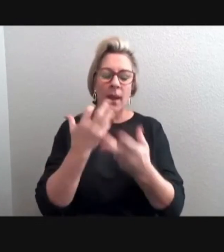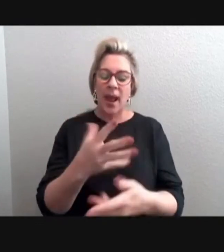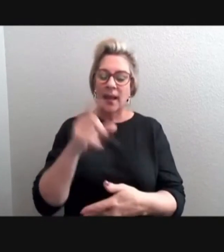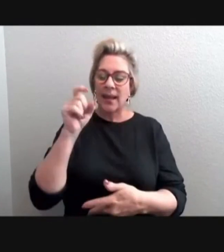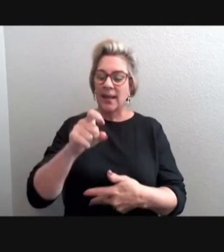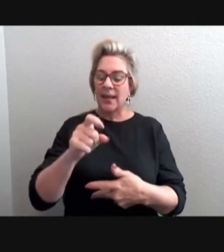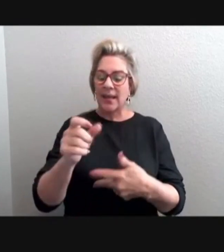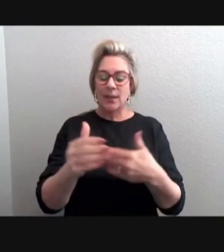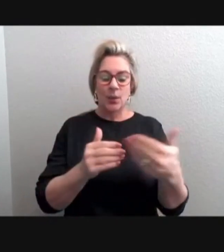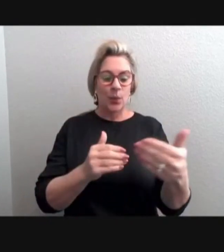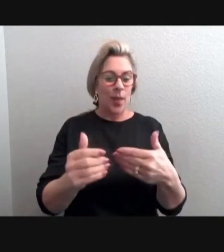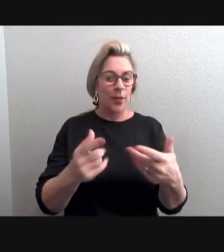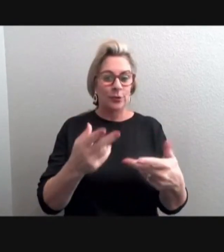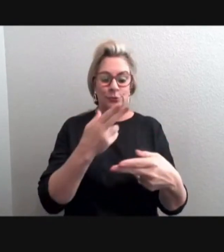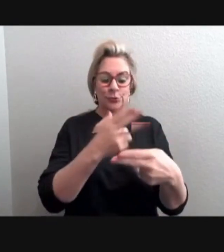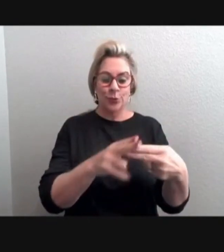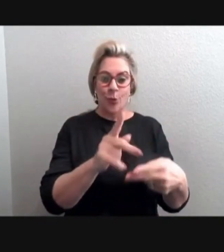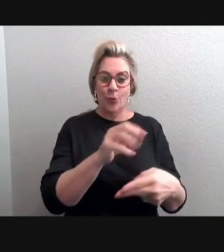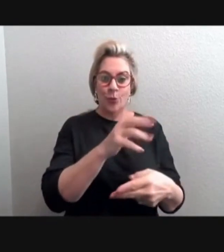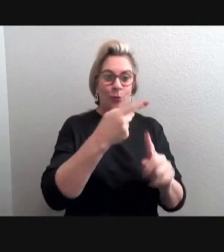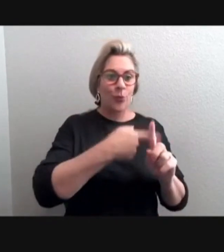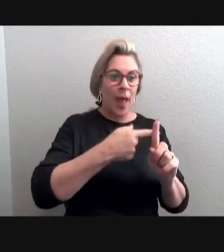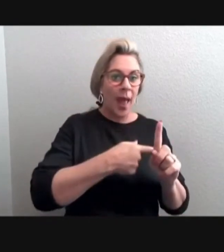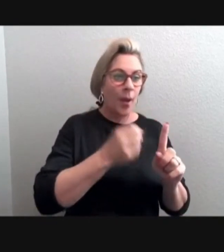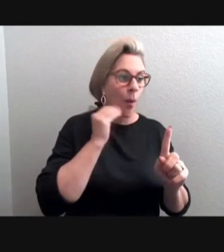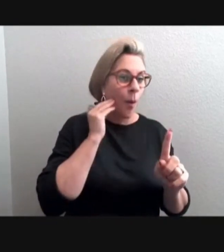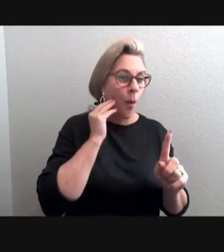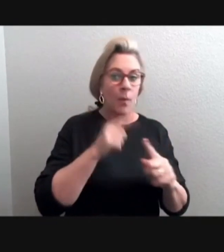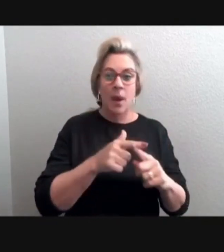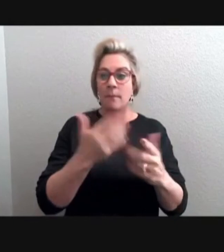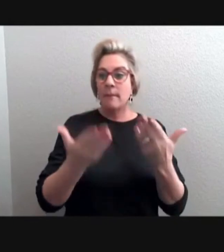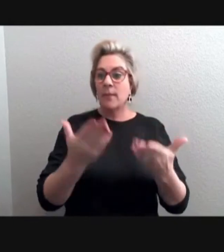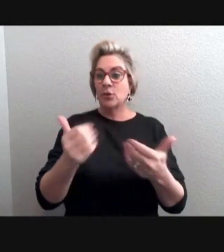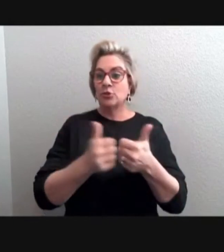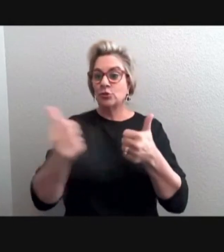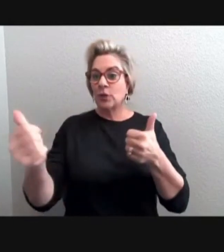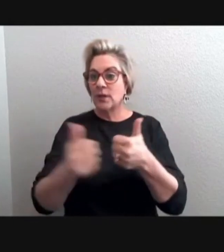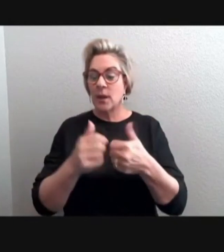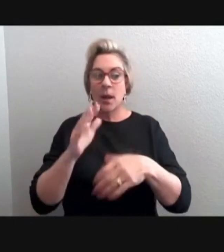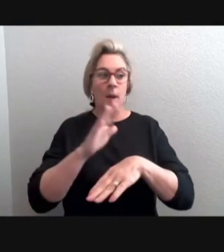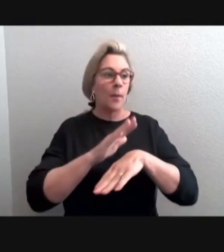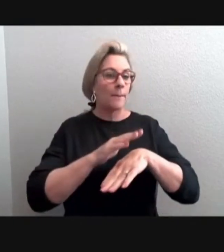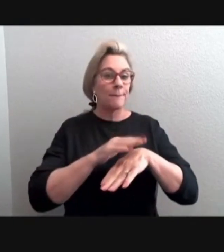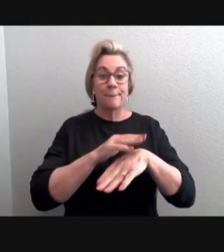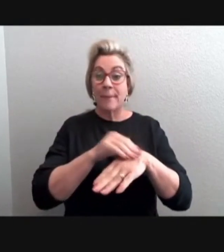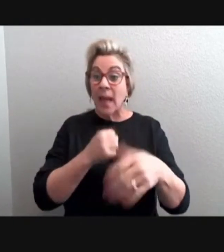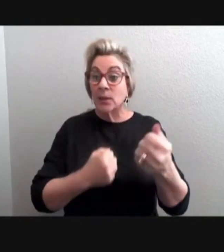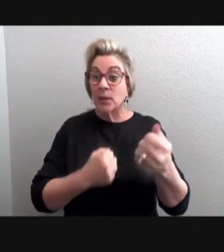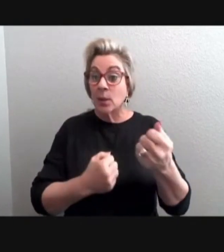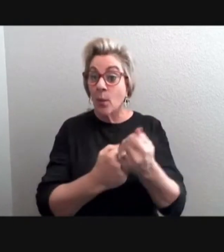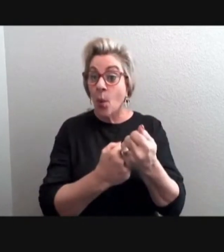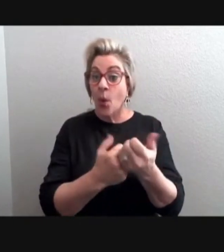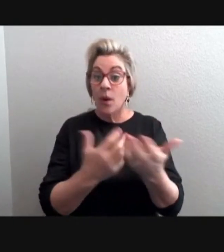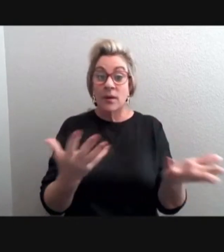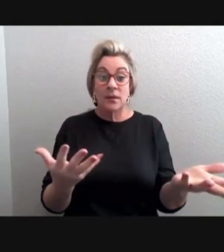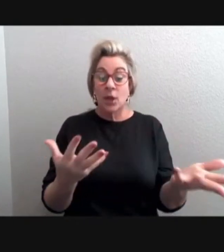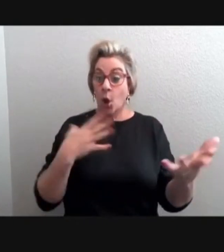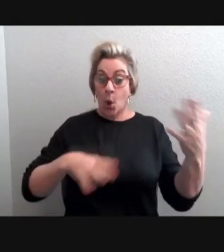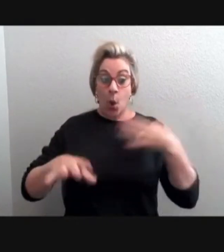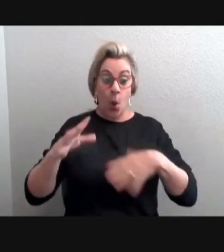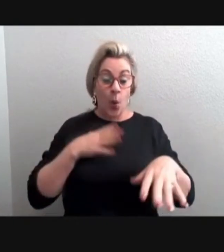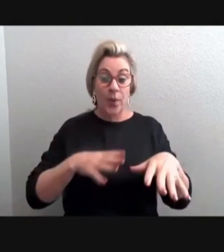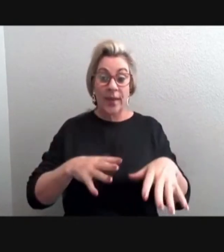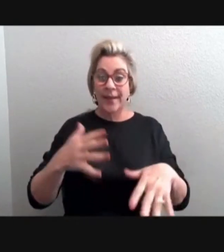it's short-term or long-term rental, transportation, pet support, as the governor mentioned, clothing,